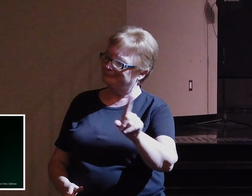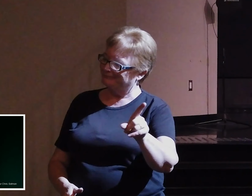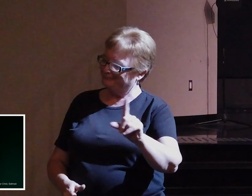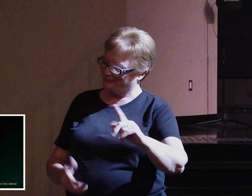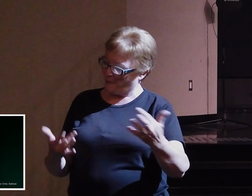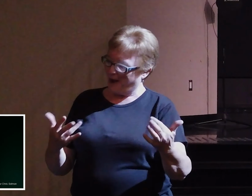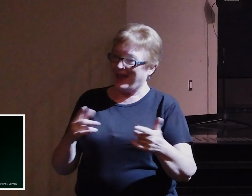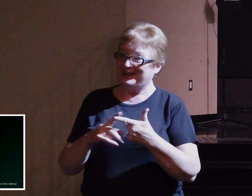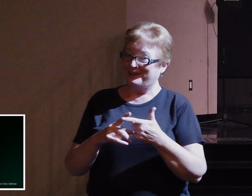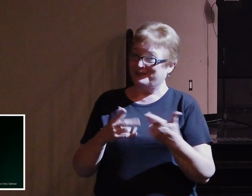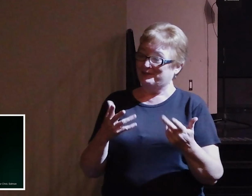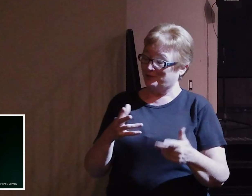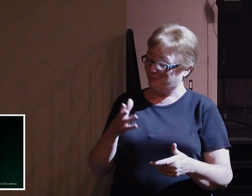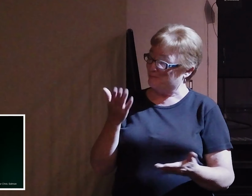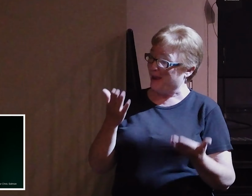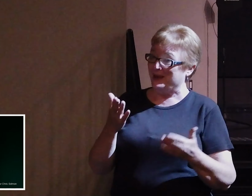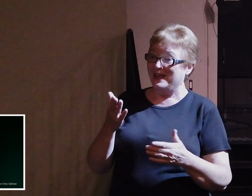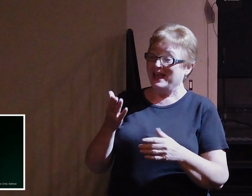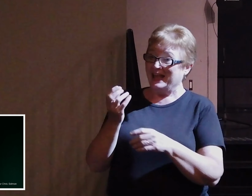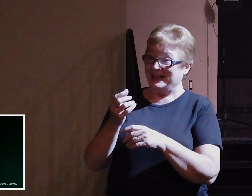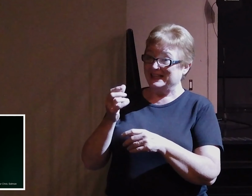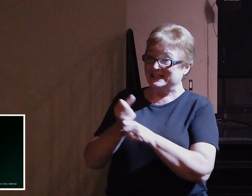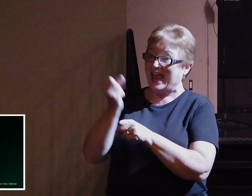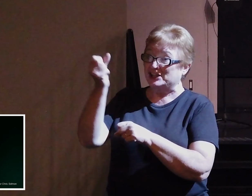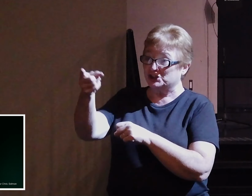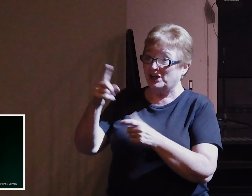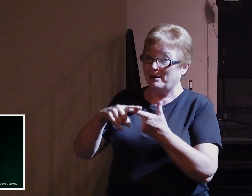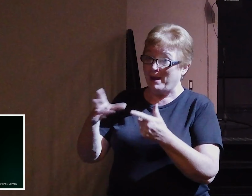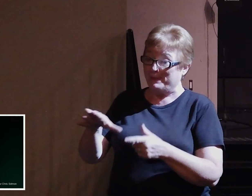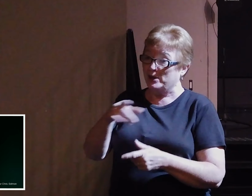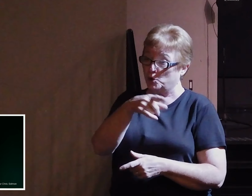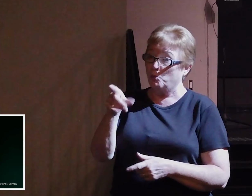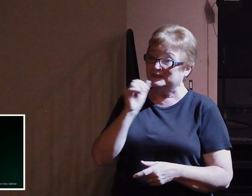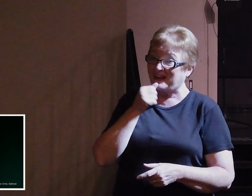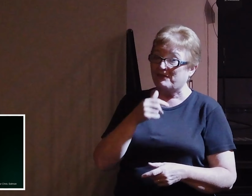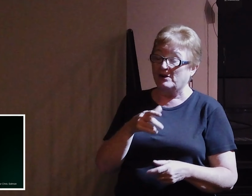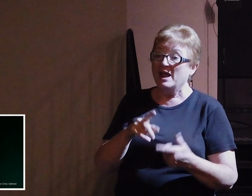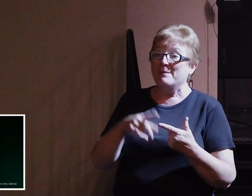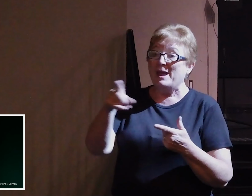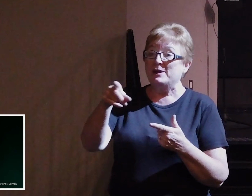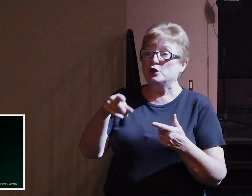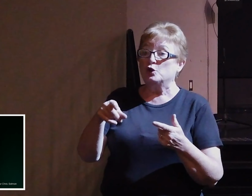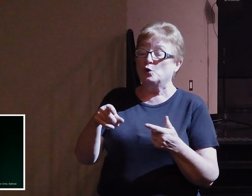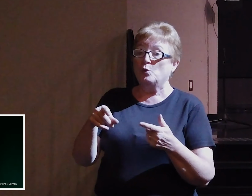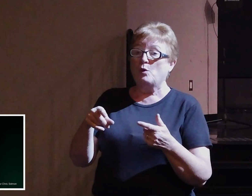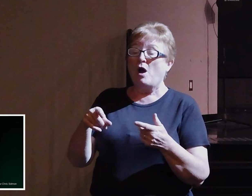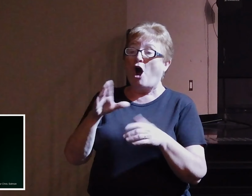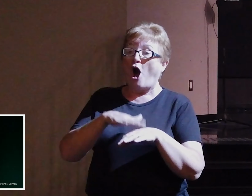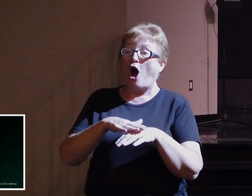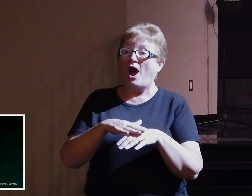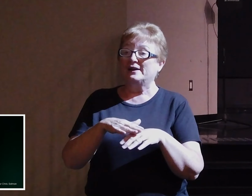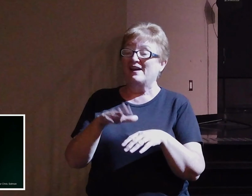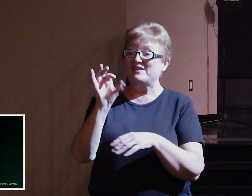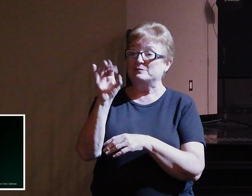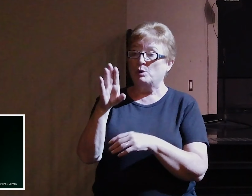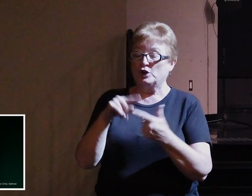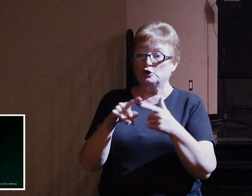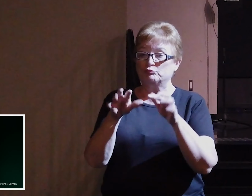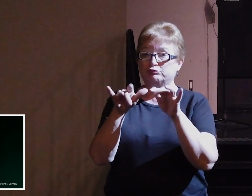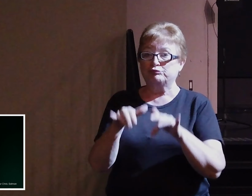if in the next year you get pulled in front of a human rights tribunal for quoting scripture online, and it's called hate speech.